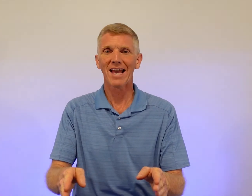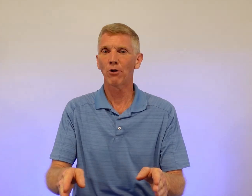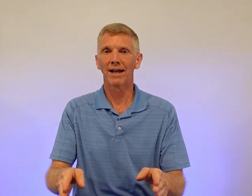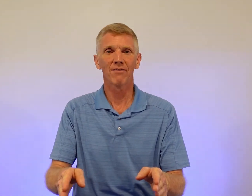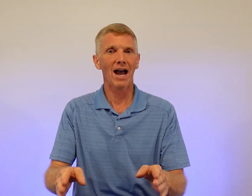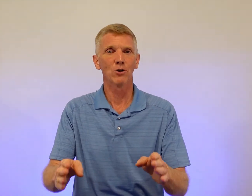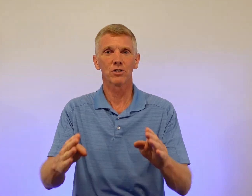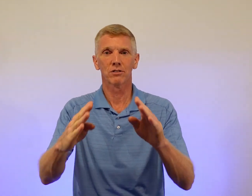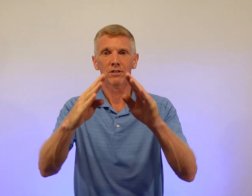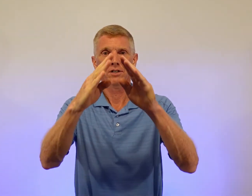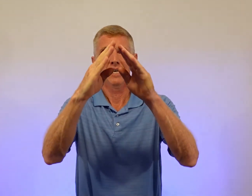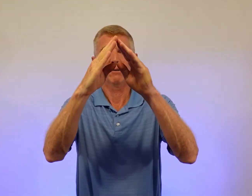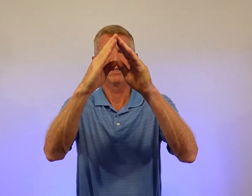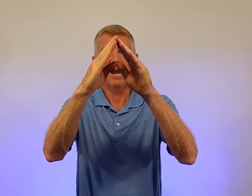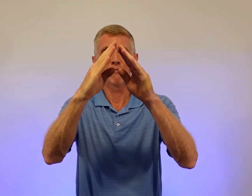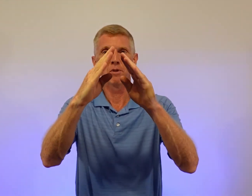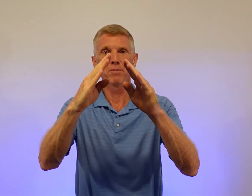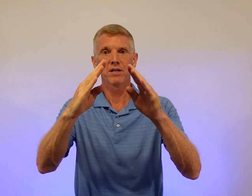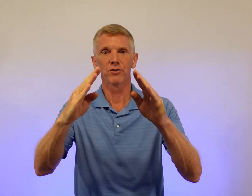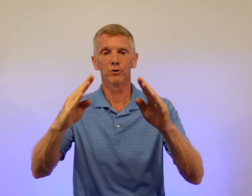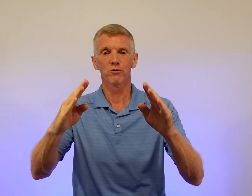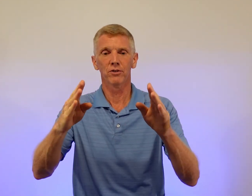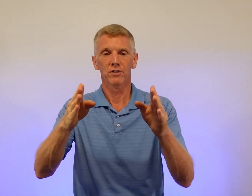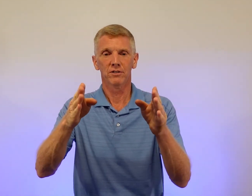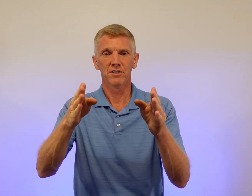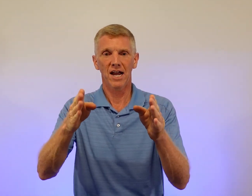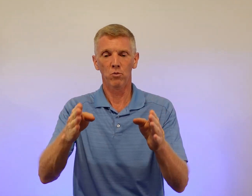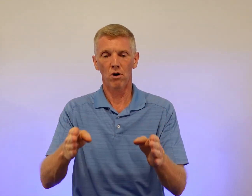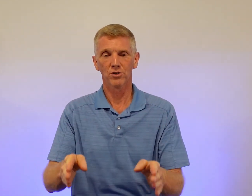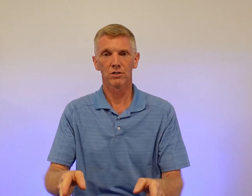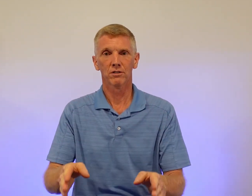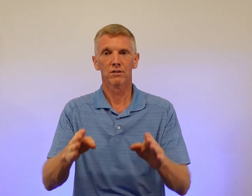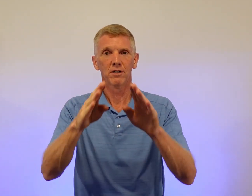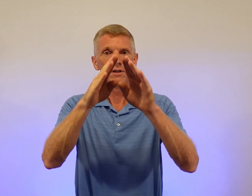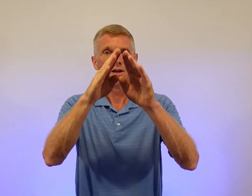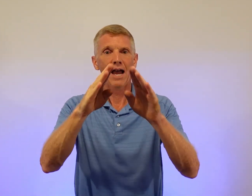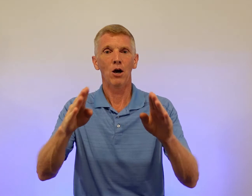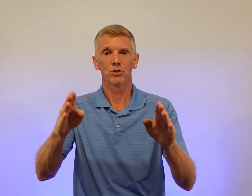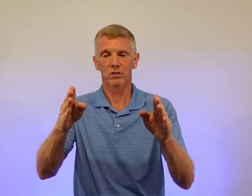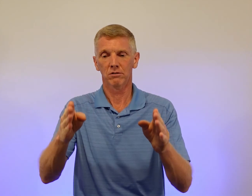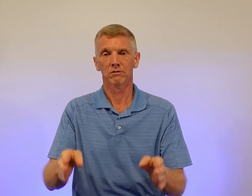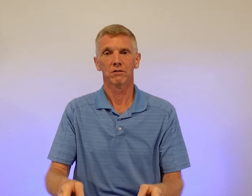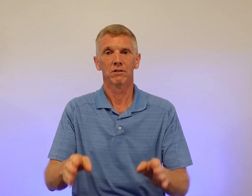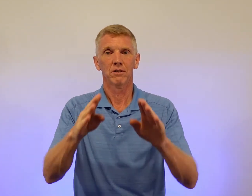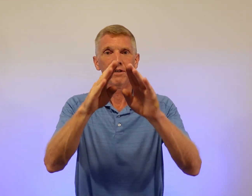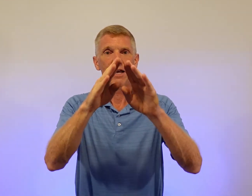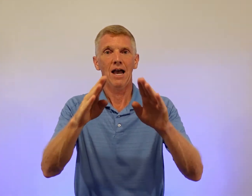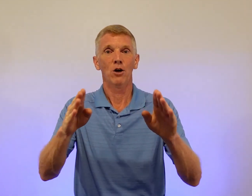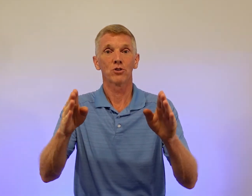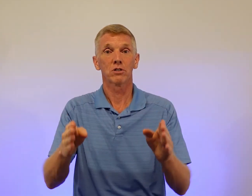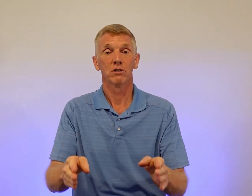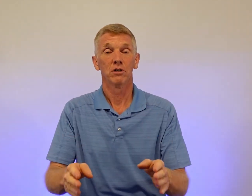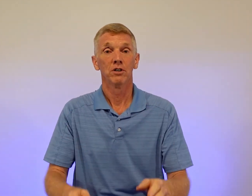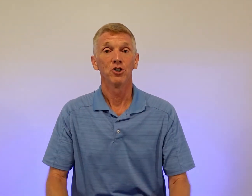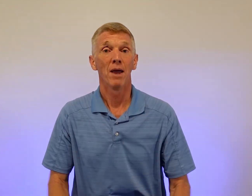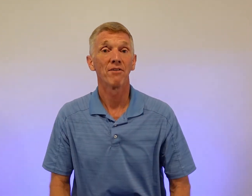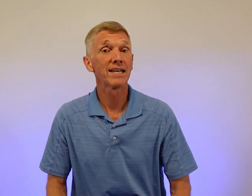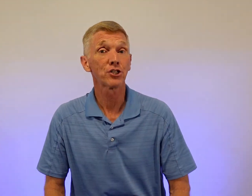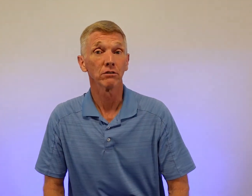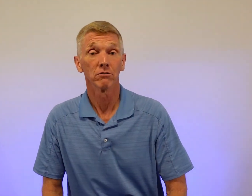outline of a house. It comes down from the peak of the roof, sidewalls. House. House. You may have a kitchen. Hopefully